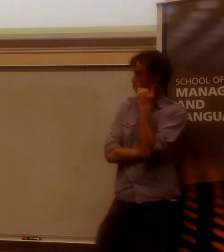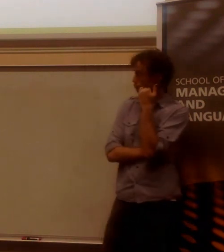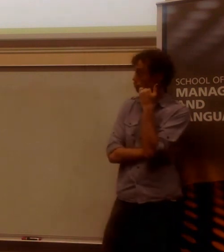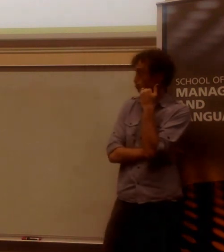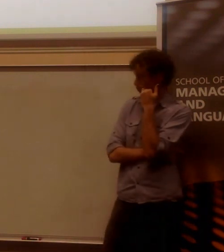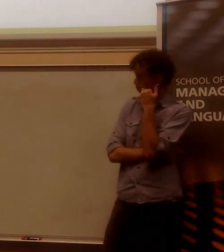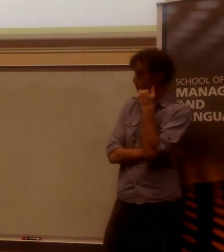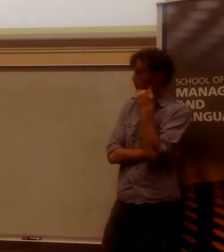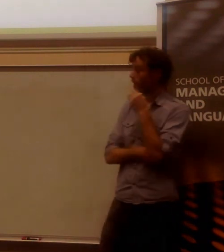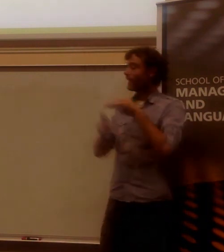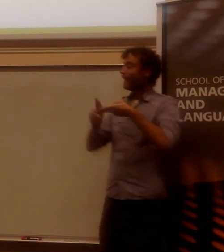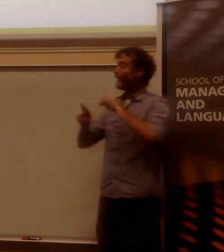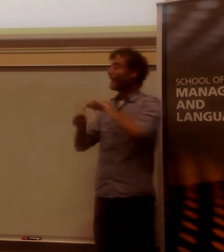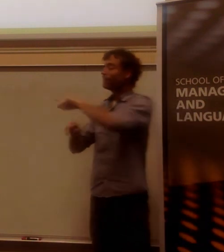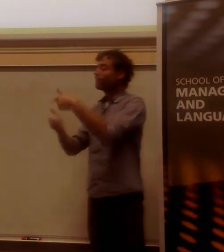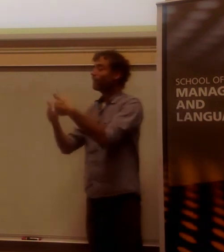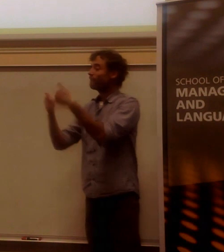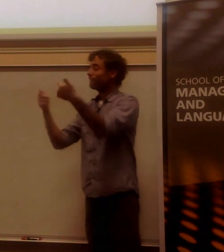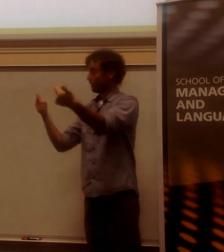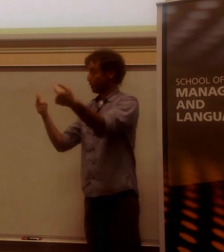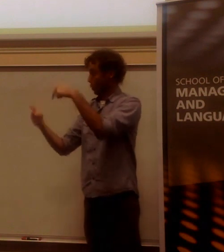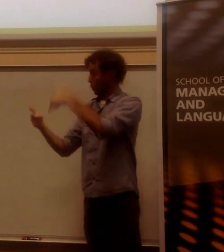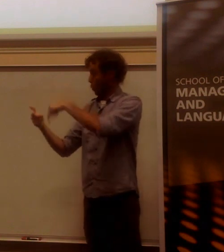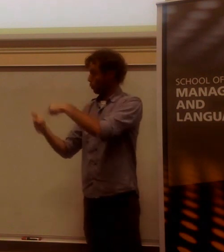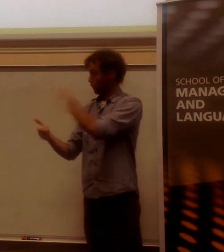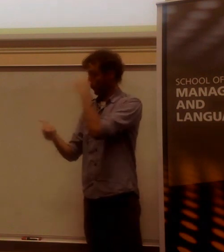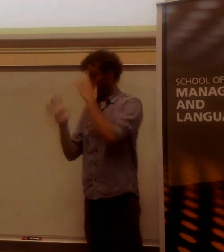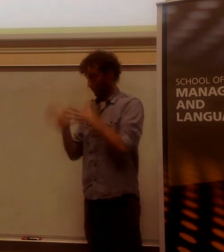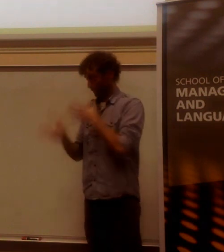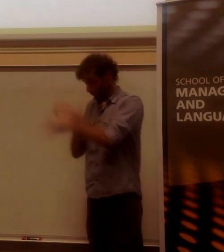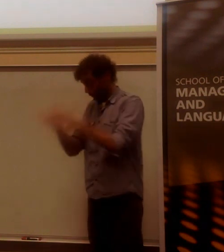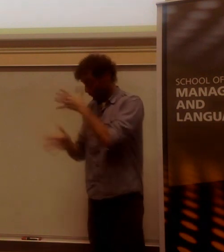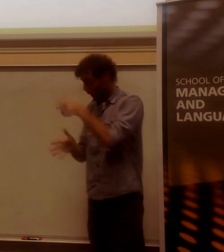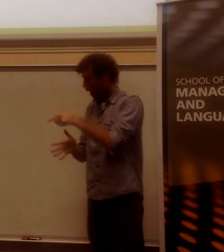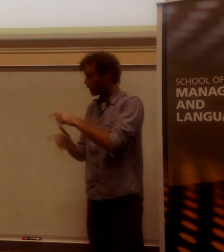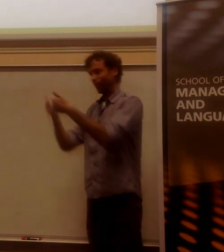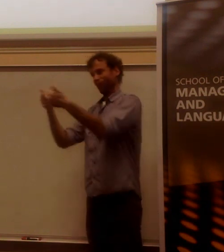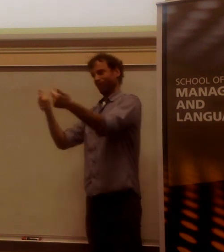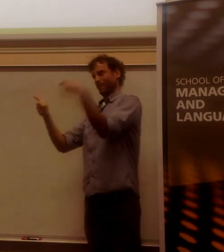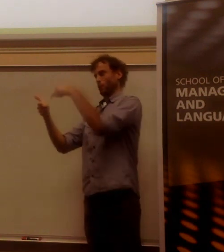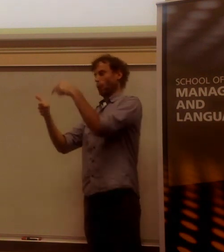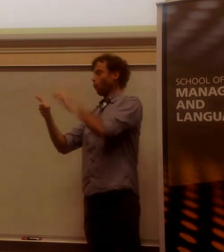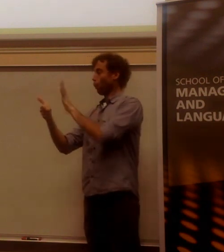either speak for themselves or they can use video.